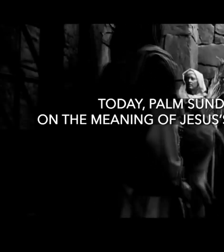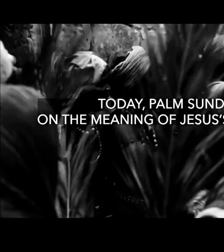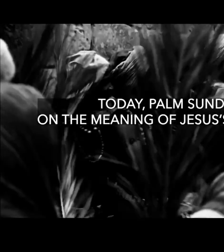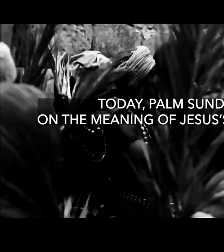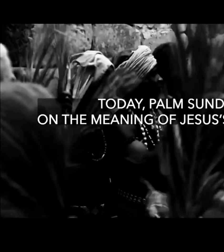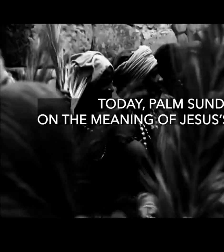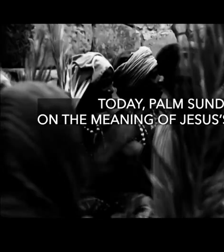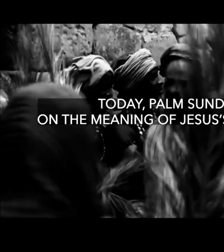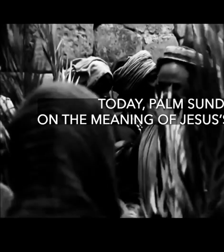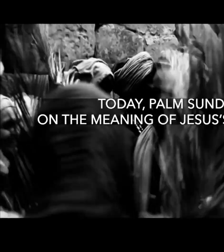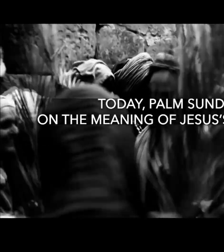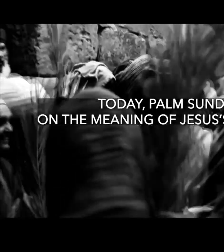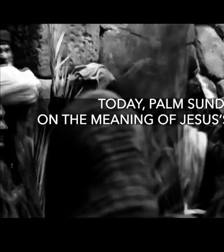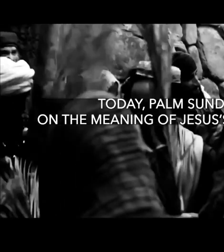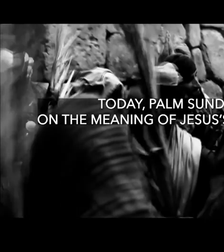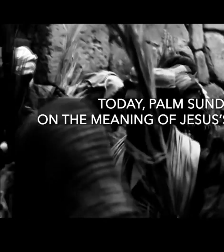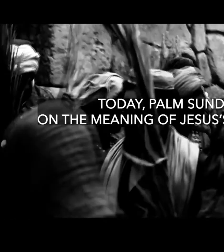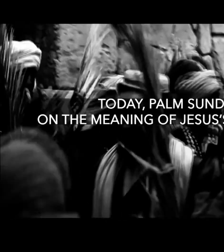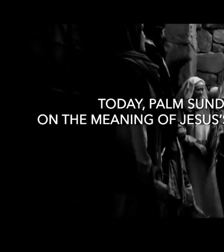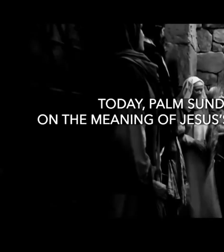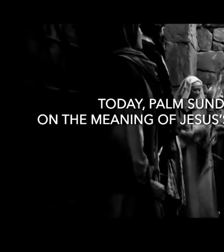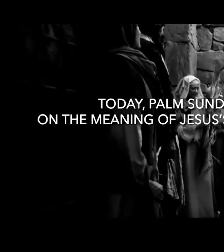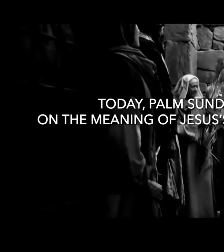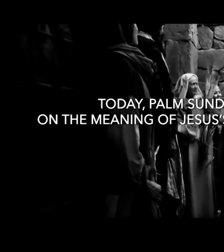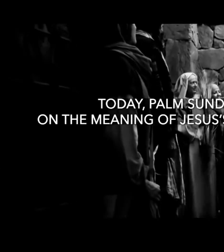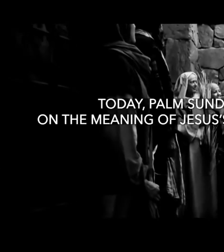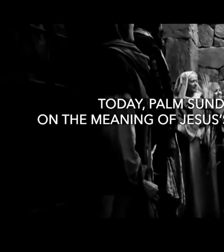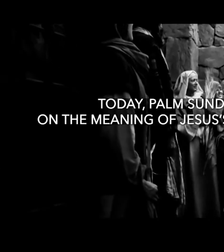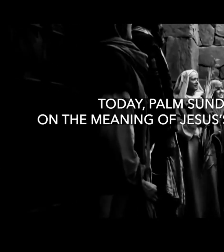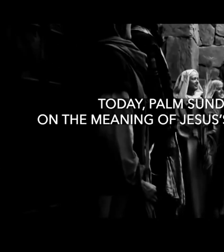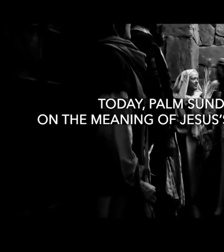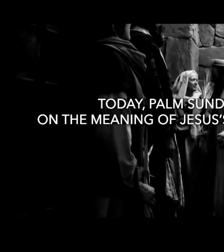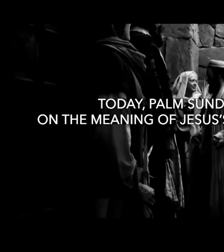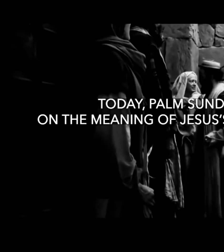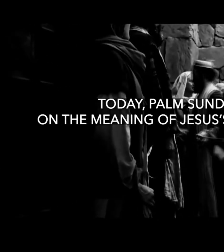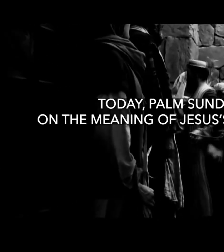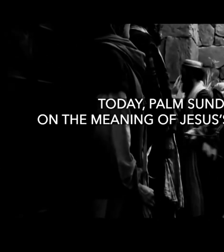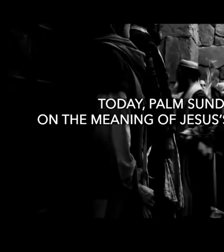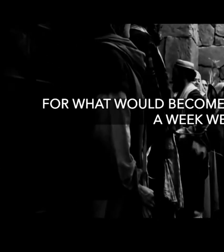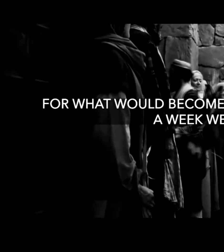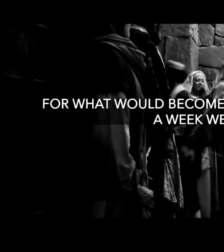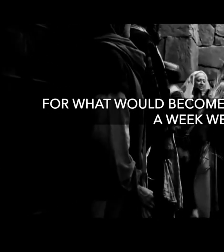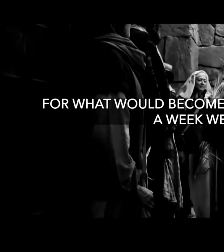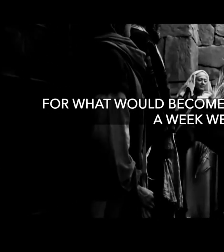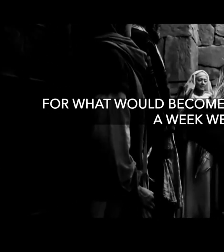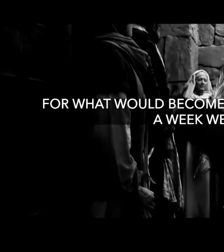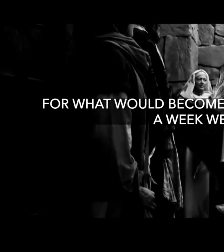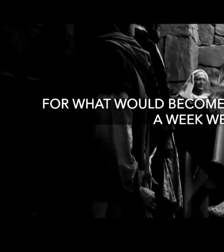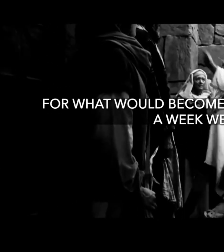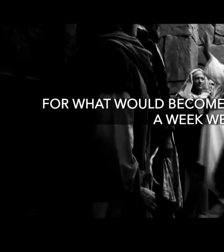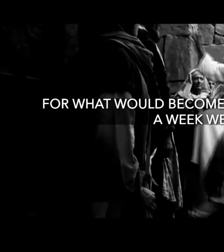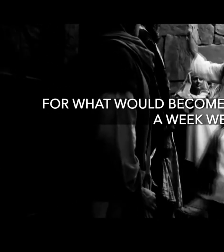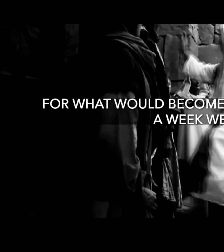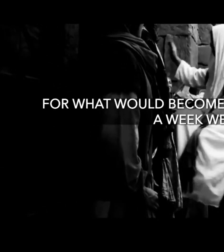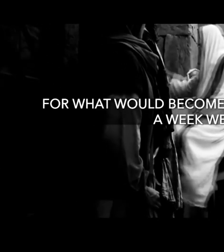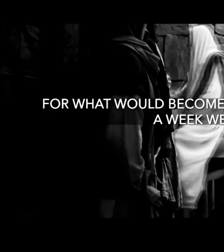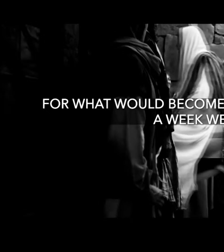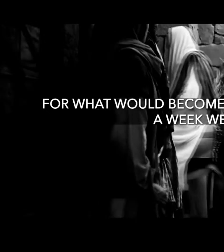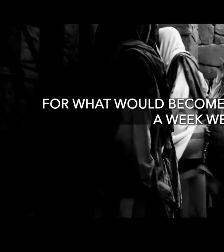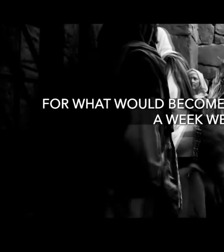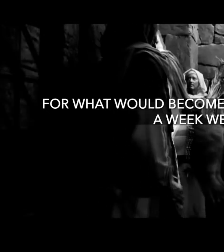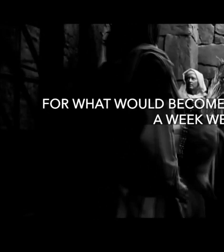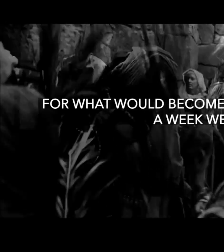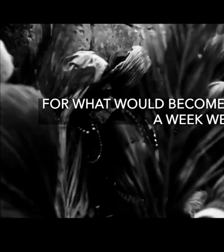Today, Palm Sunday, is a reflection on the meaning of Jesus' entrance into Jerusalem for what would become the final week of his